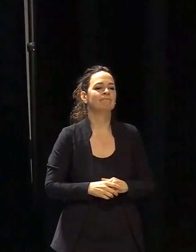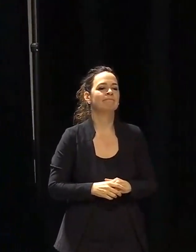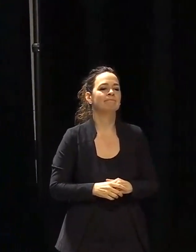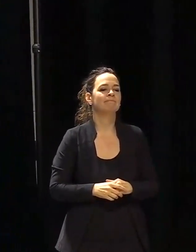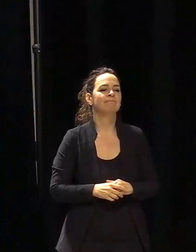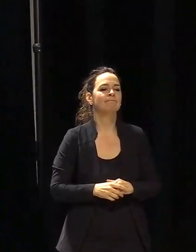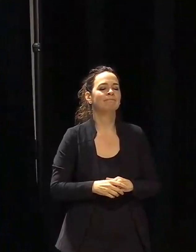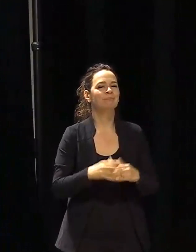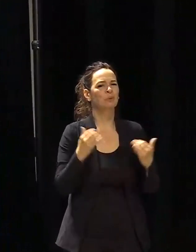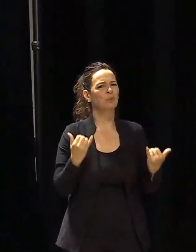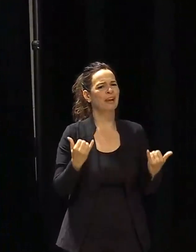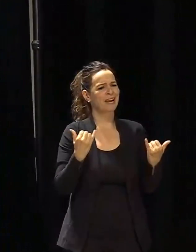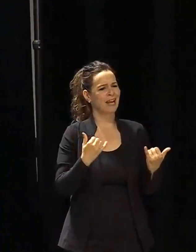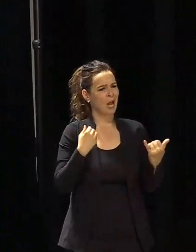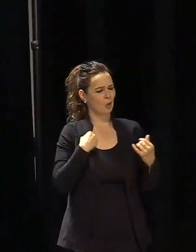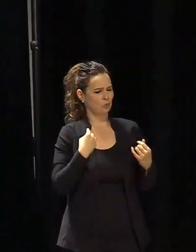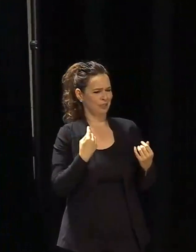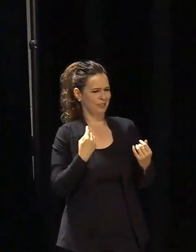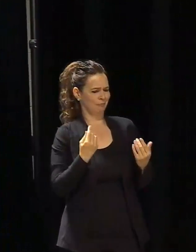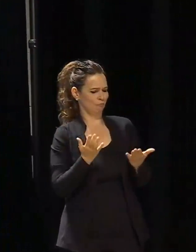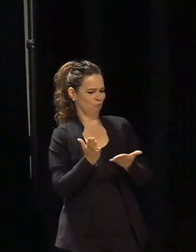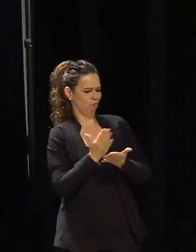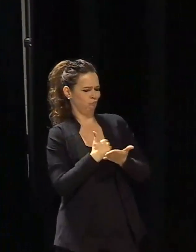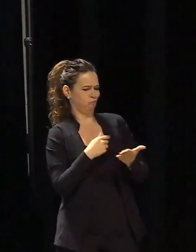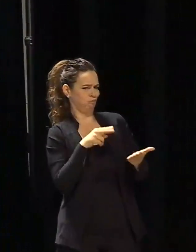in front of us, and then take some questions.